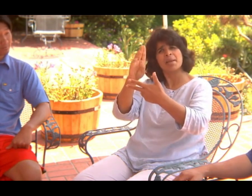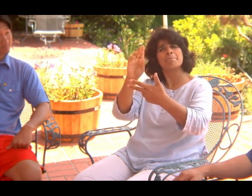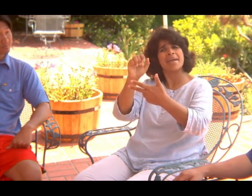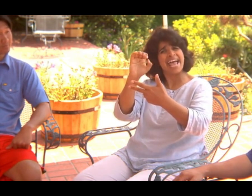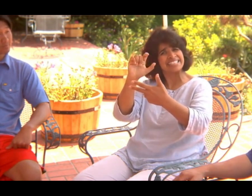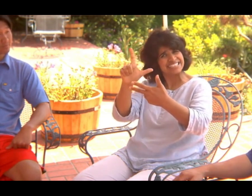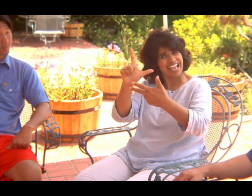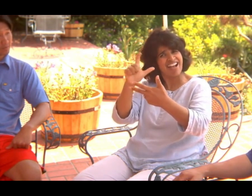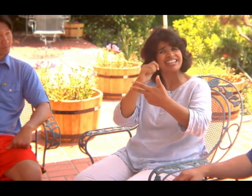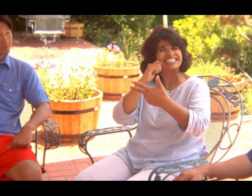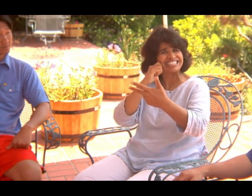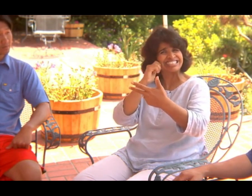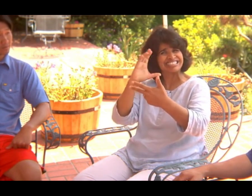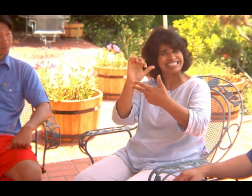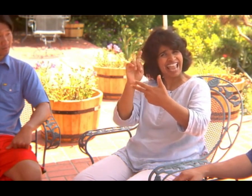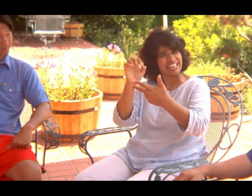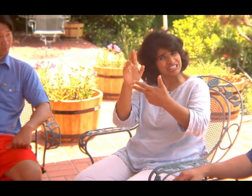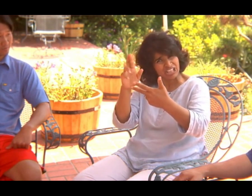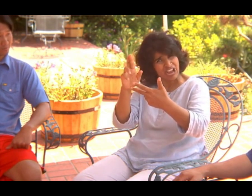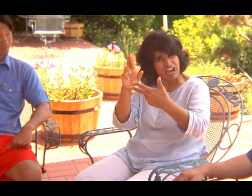cancer different from the other 2 skin cancers?